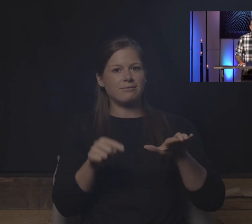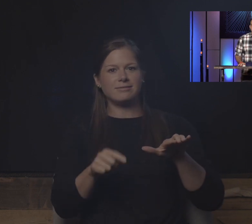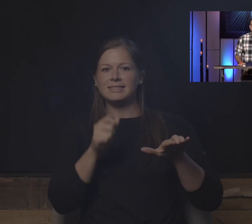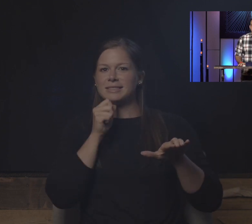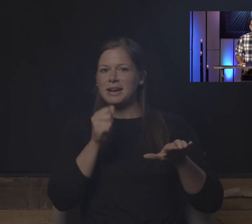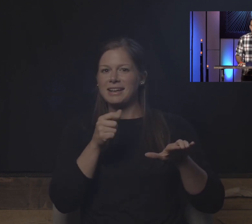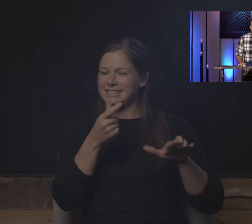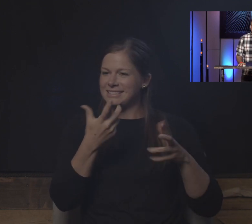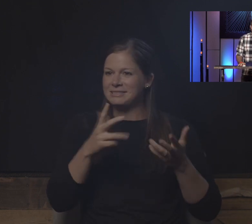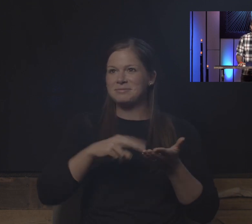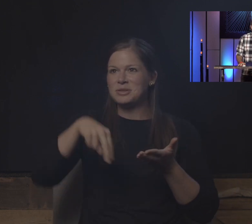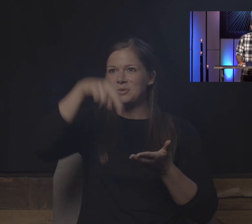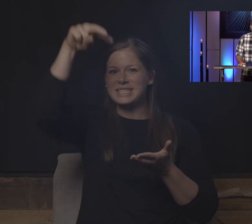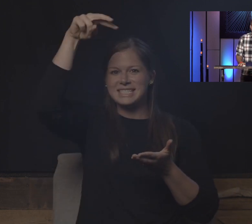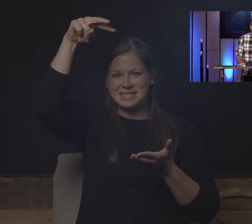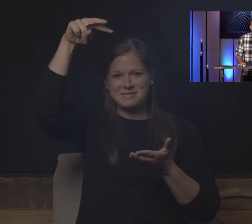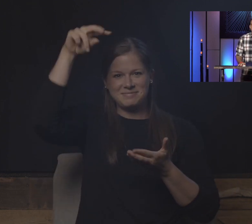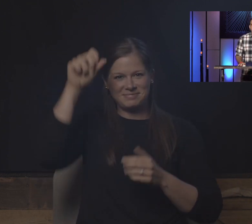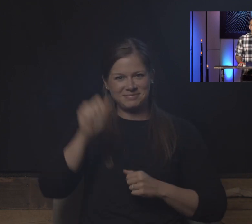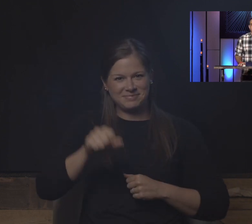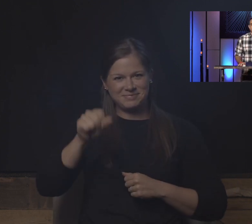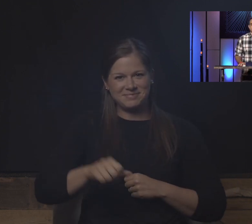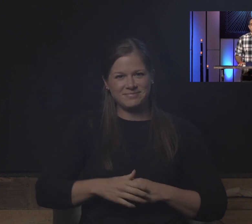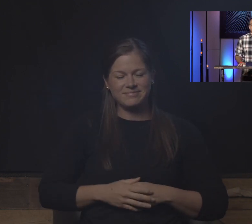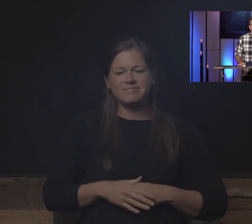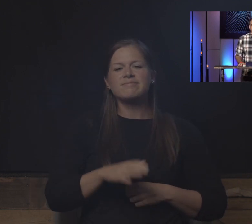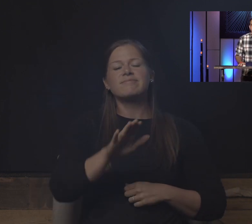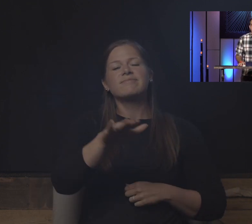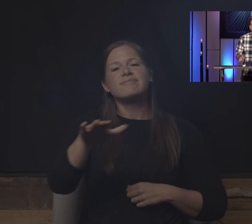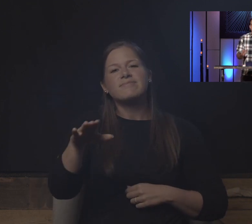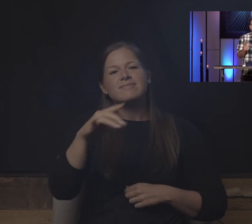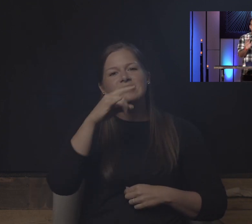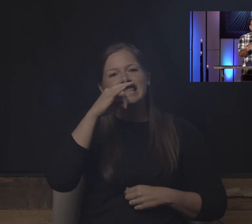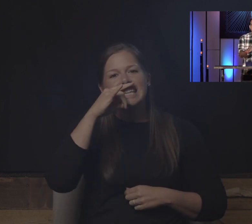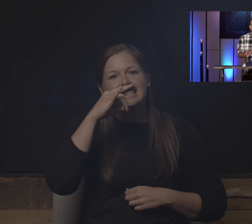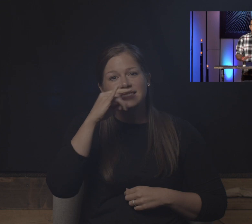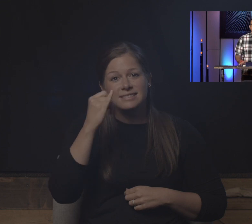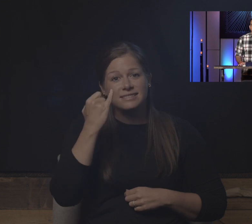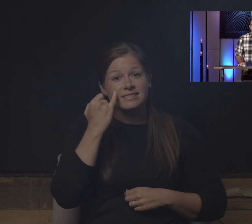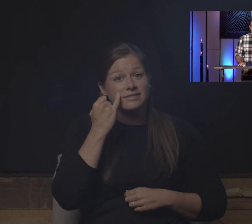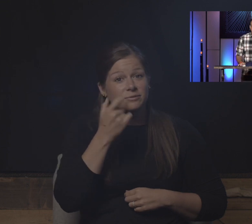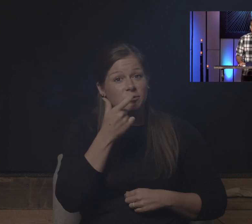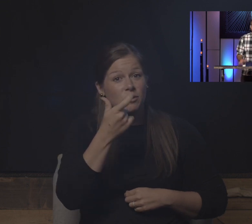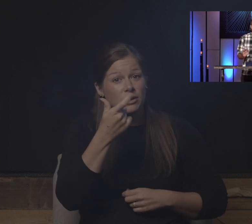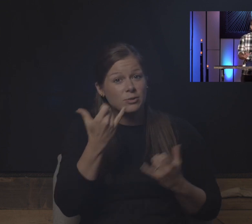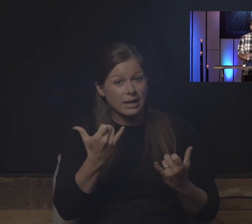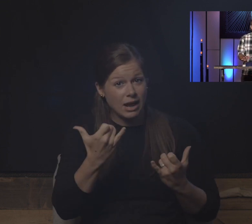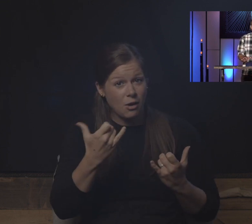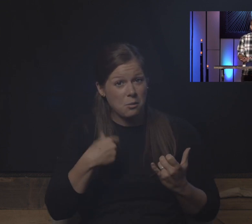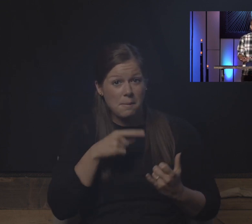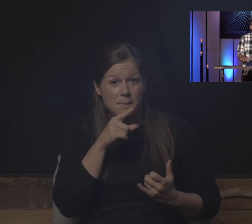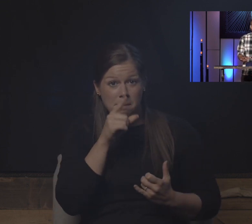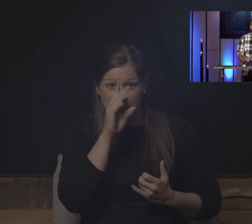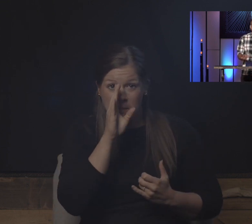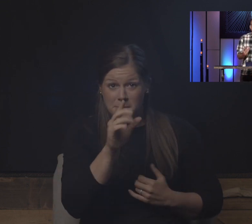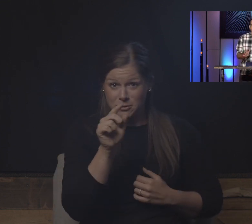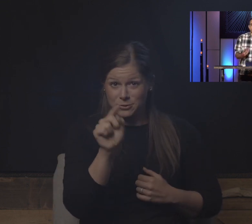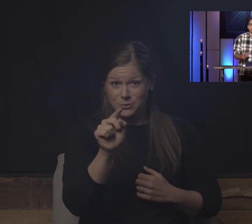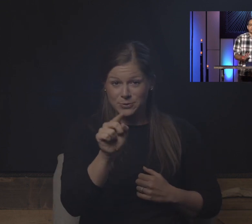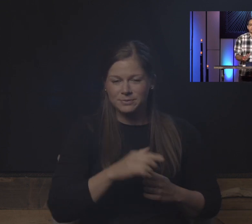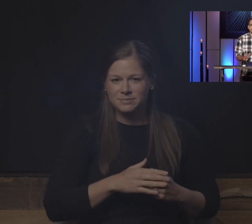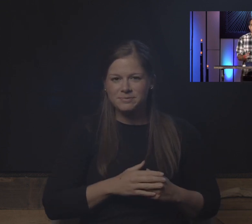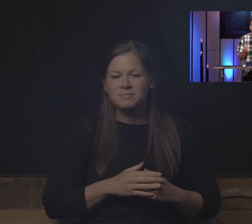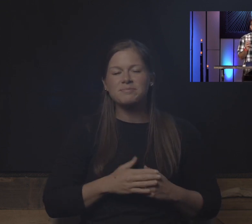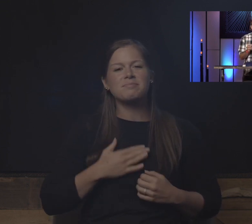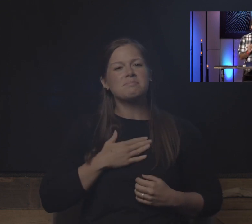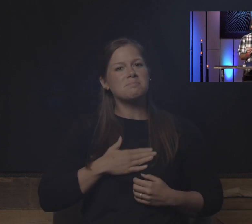is risen indeed. Yes, he is. Hey, kiddos. Yeah, I know you're watching right now. I'm talking to you. Hey, I want you